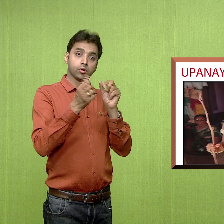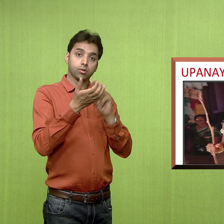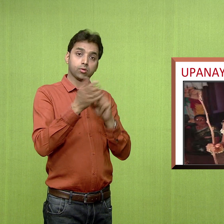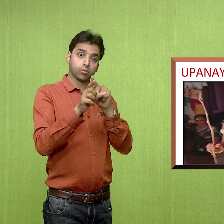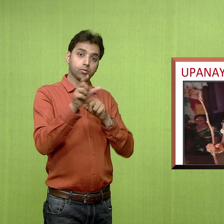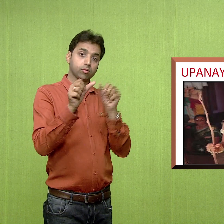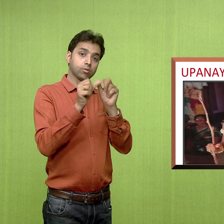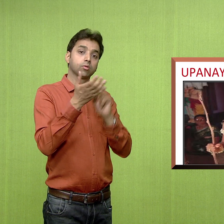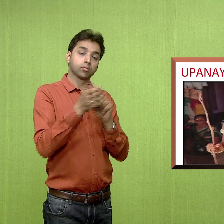ceremony